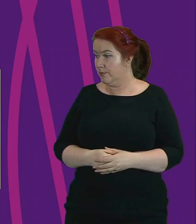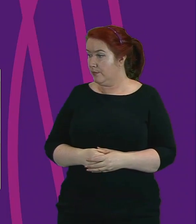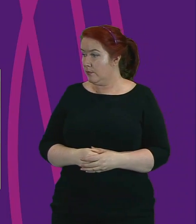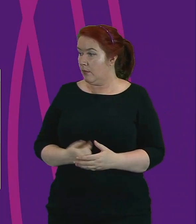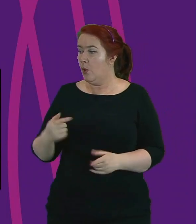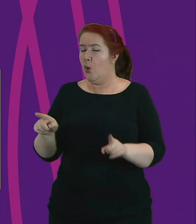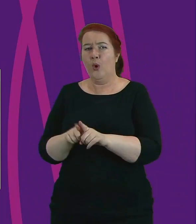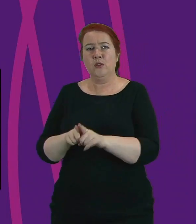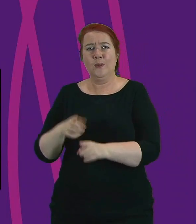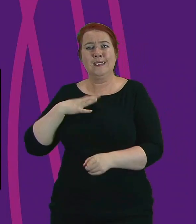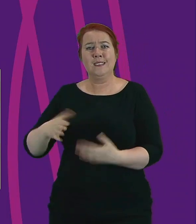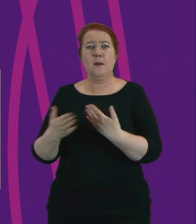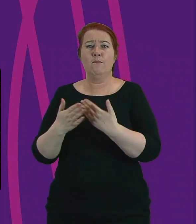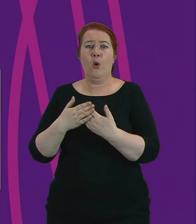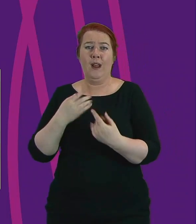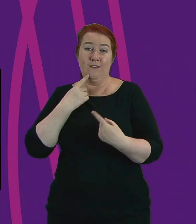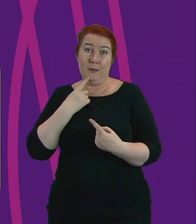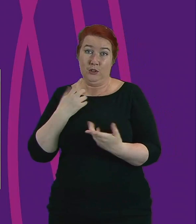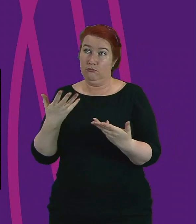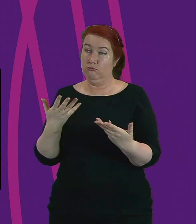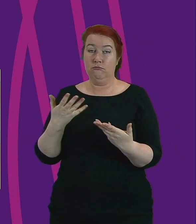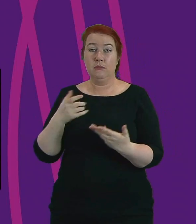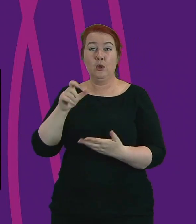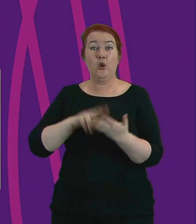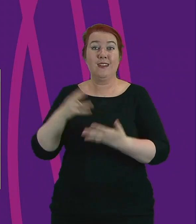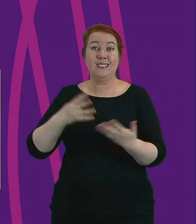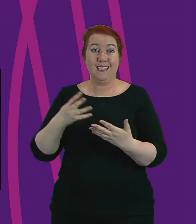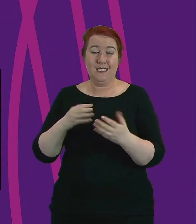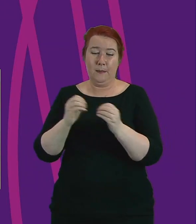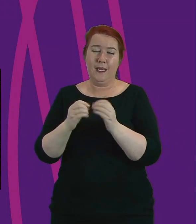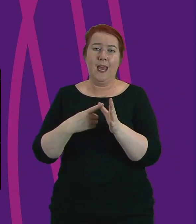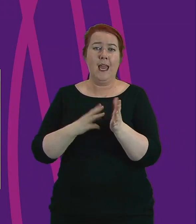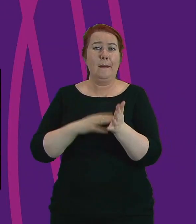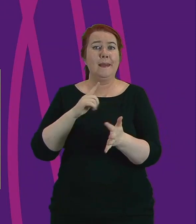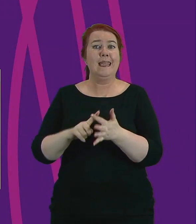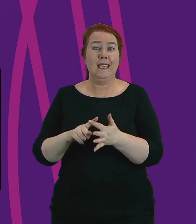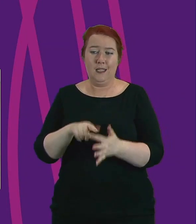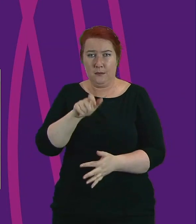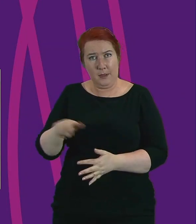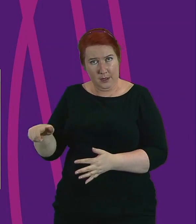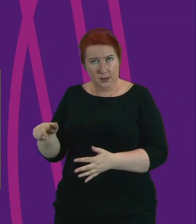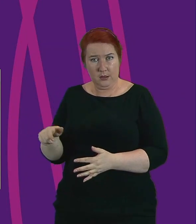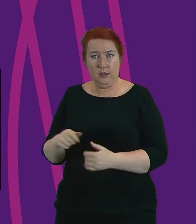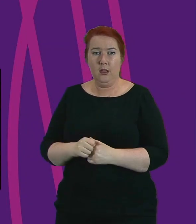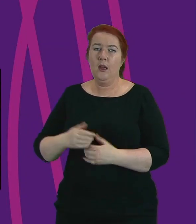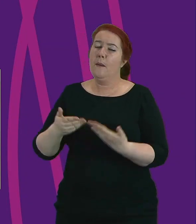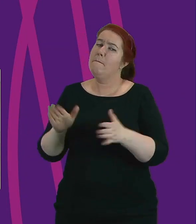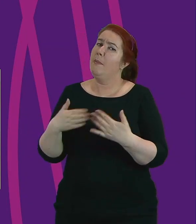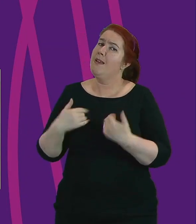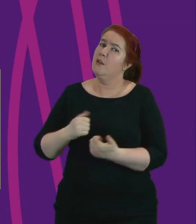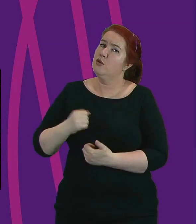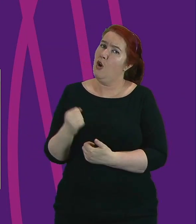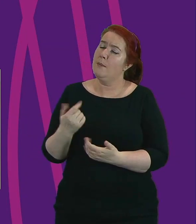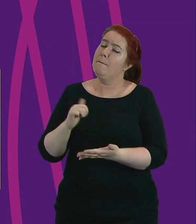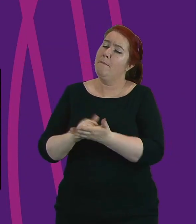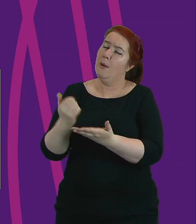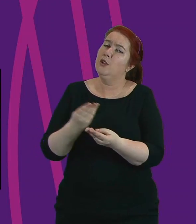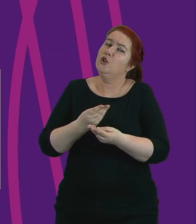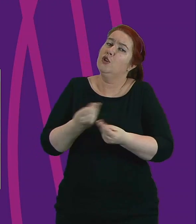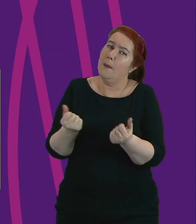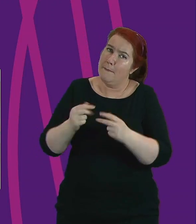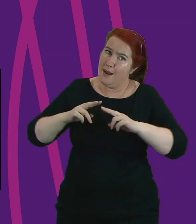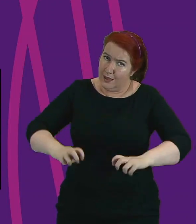of COVID-19 on black and minority ethnic people. Public Health Scotland has published preliminary analysis which suggests there